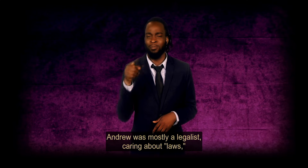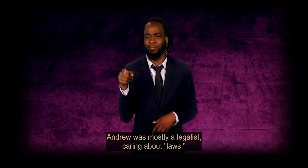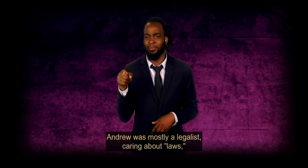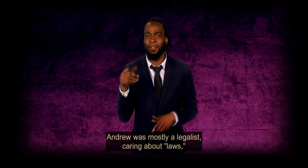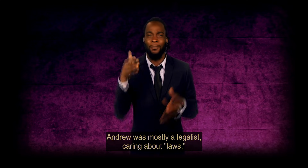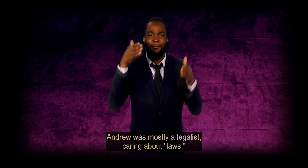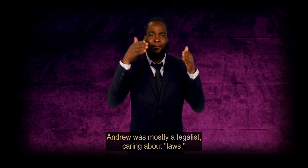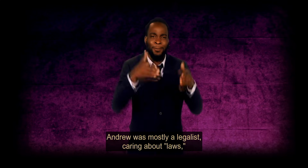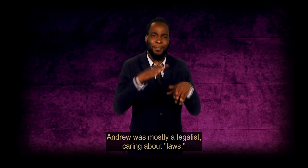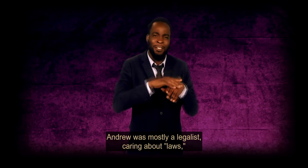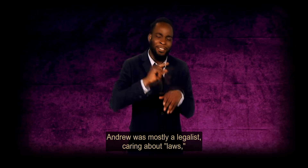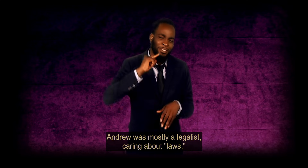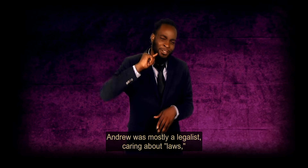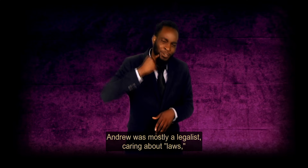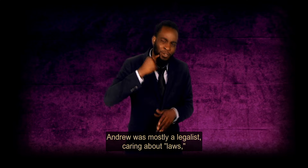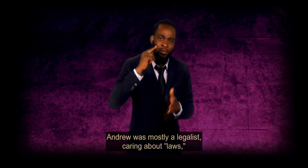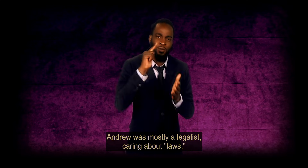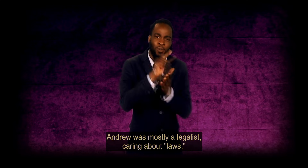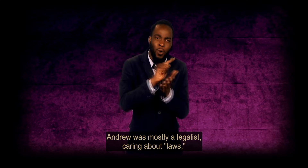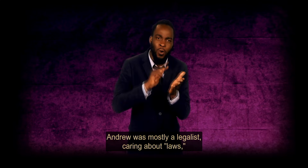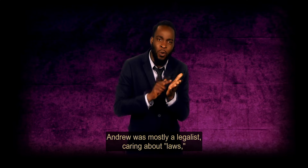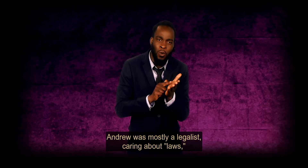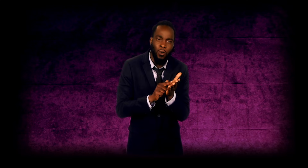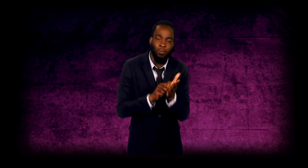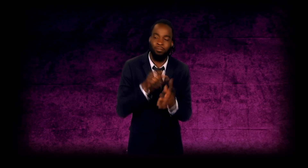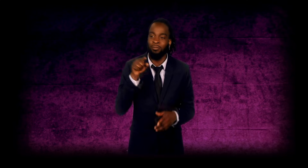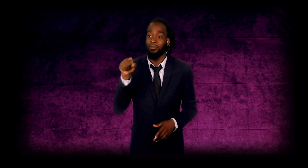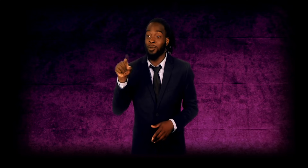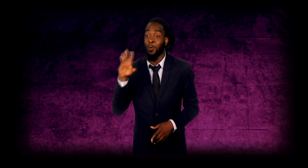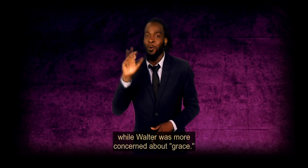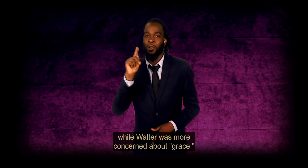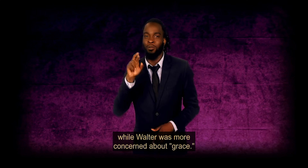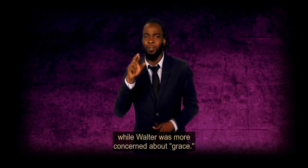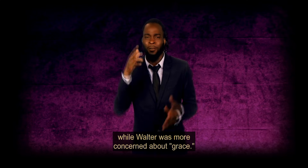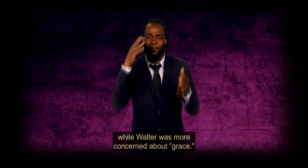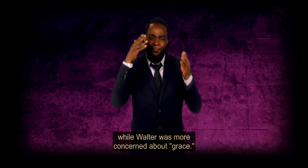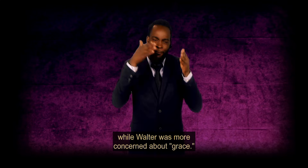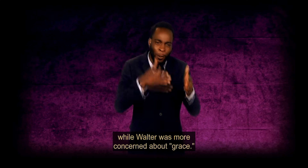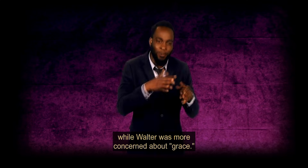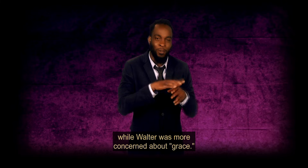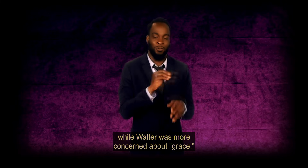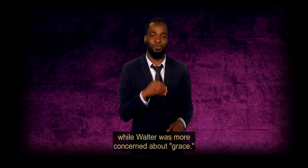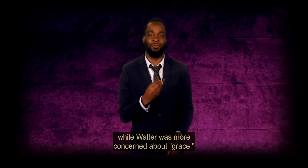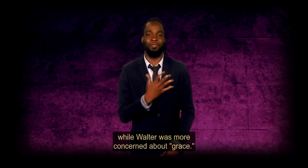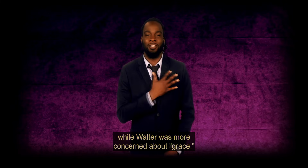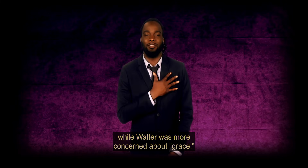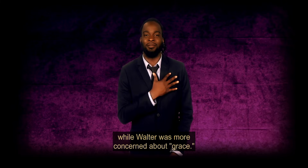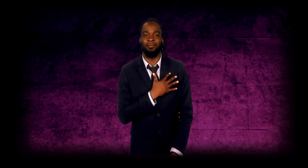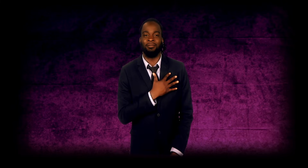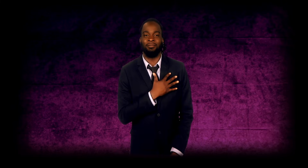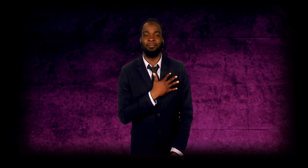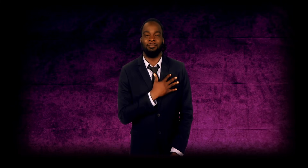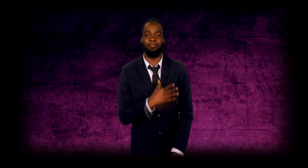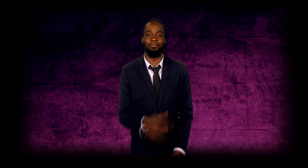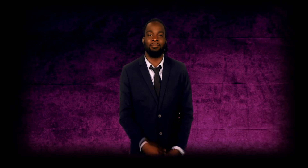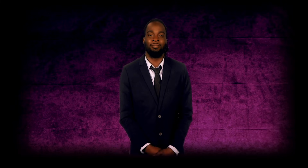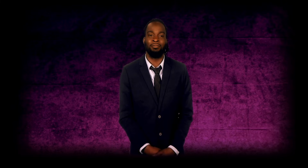Andrew was mostly a legalist, caring about laws, while Walter was more concerned about grace.